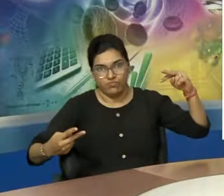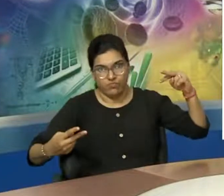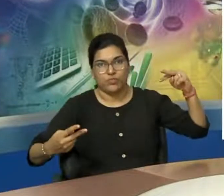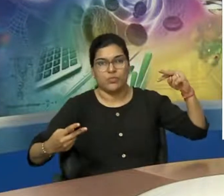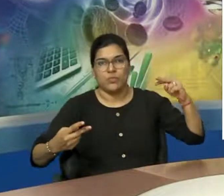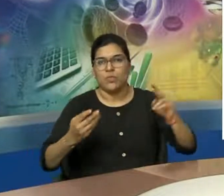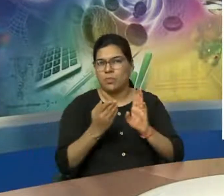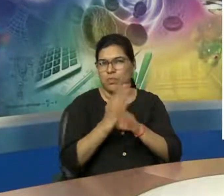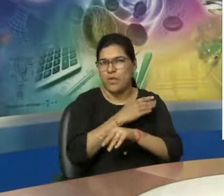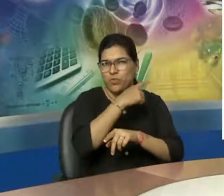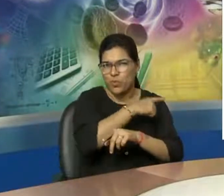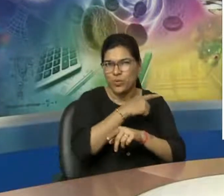Mutate.